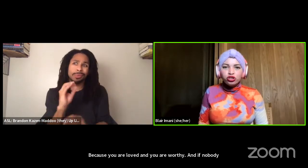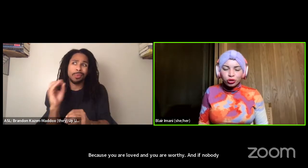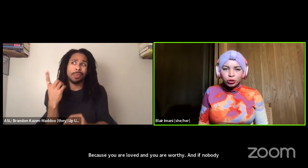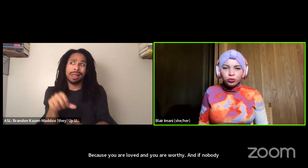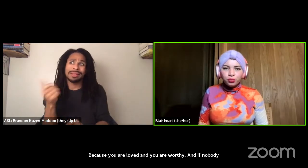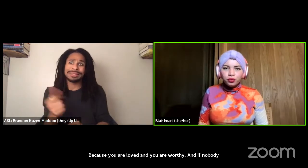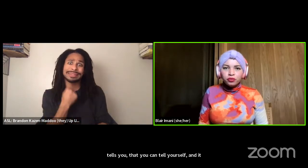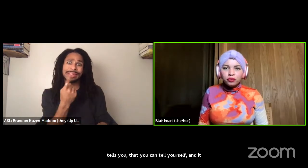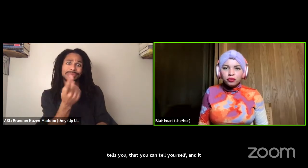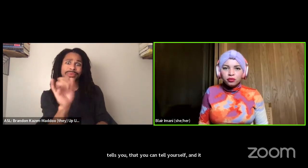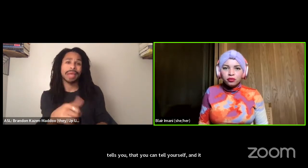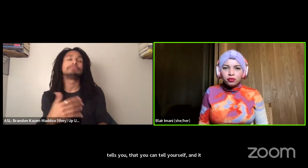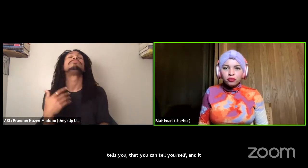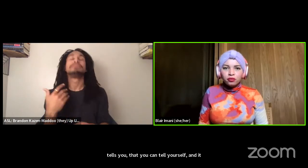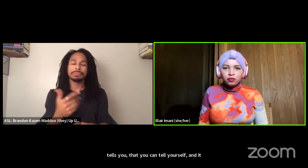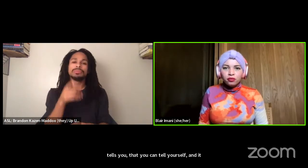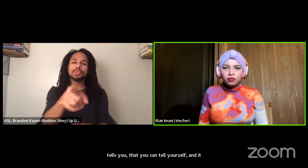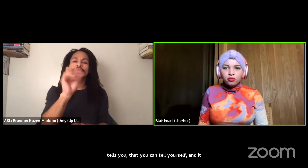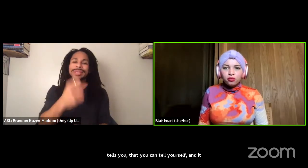And it is true.